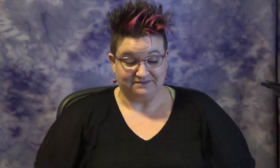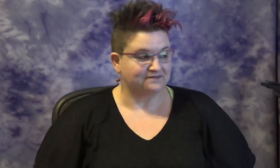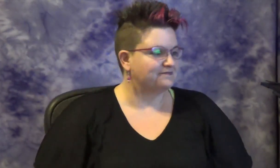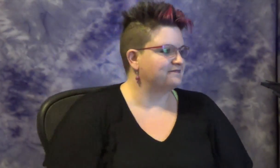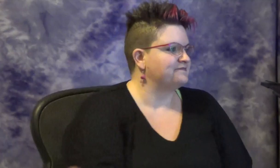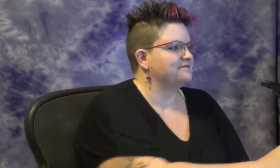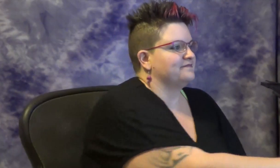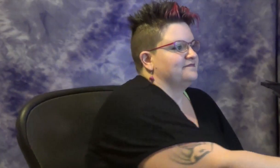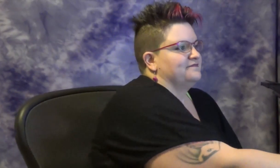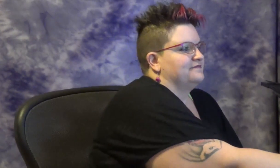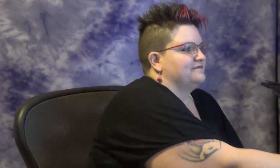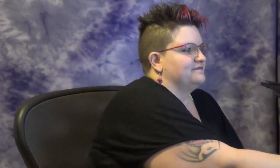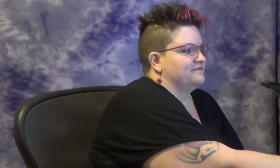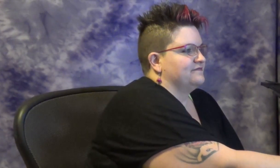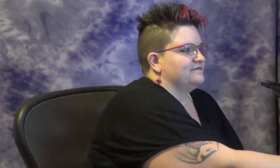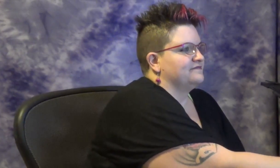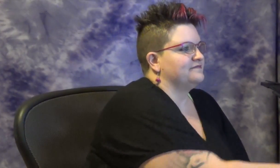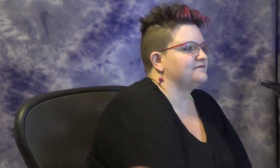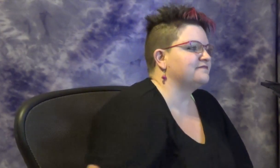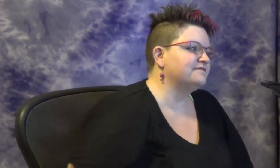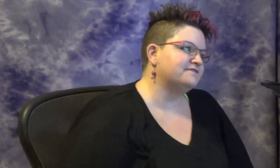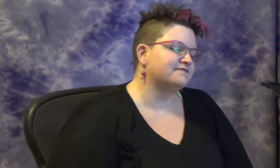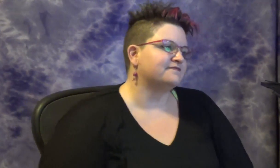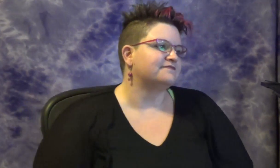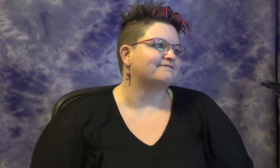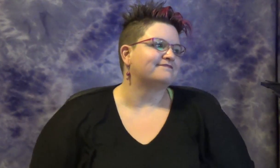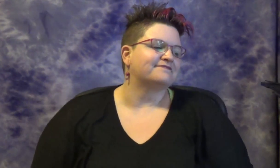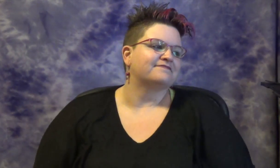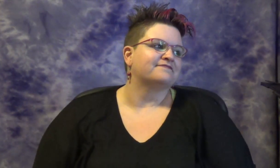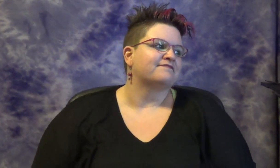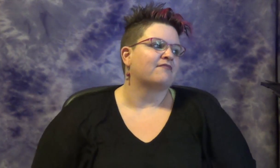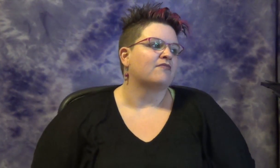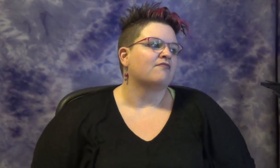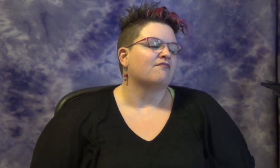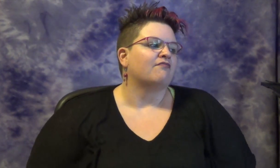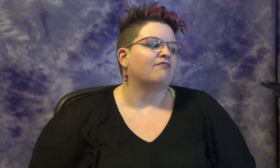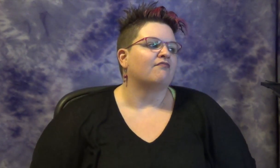severe, and profound. Those are the four different labels for hearing loss.